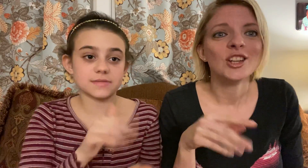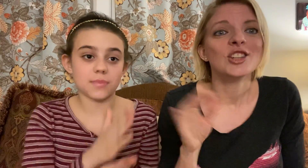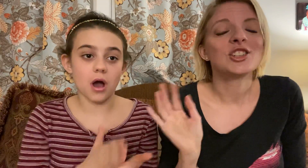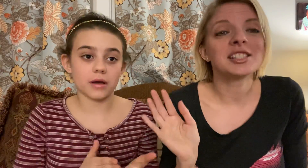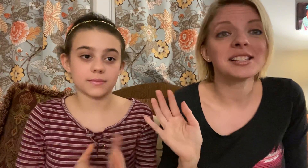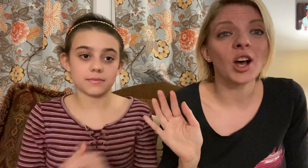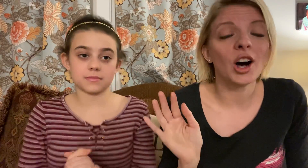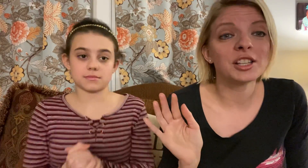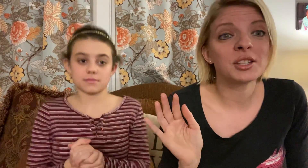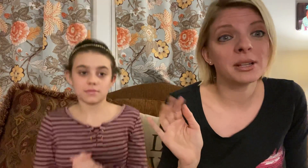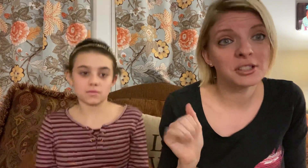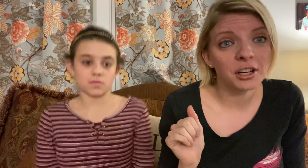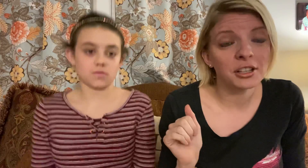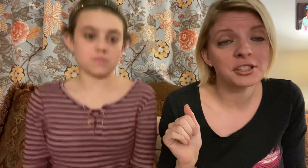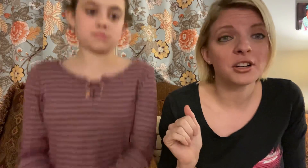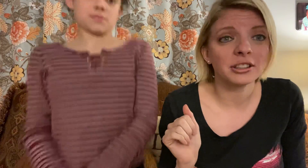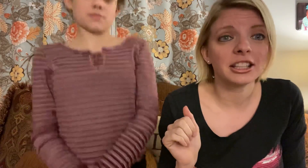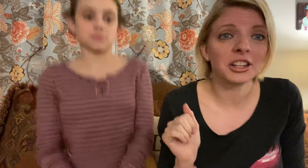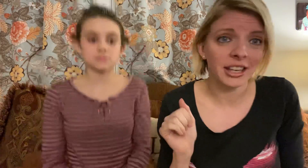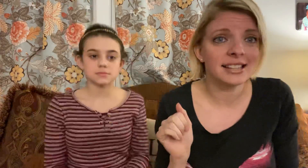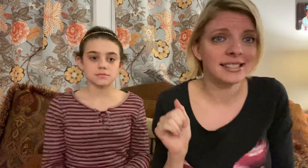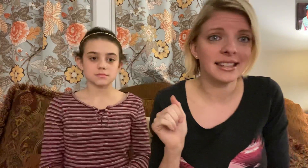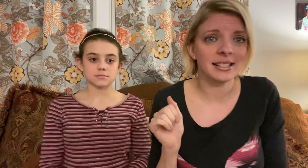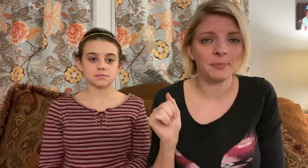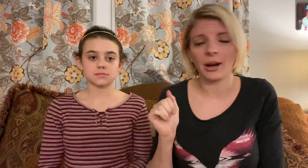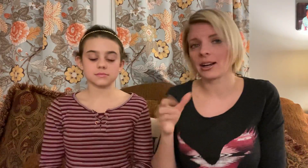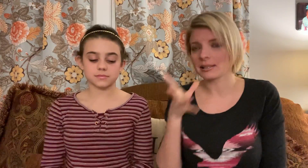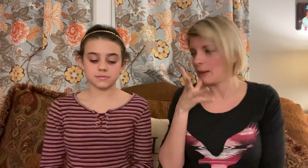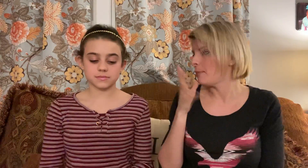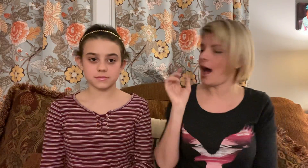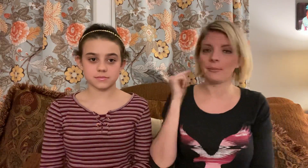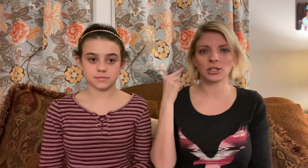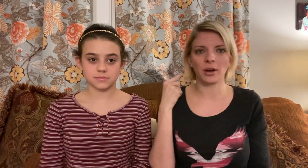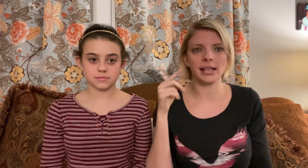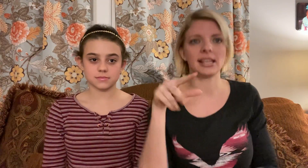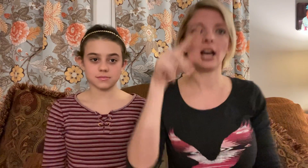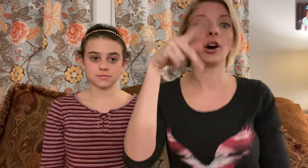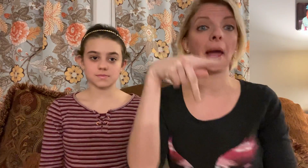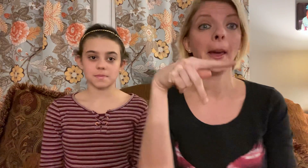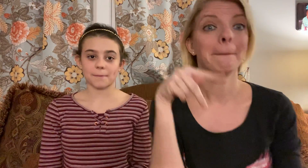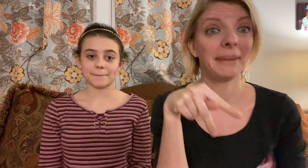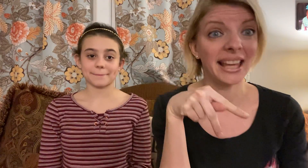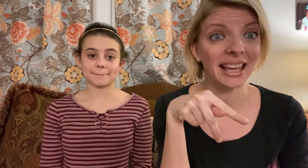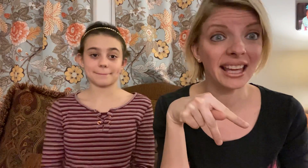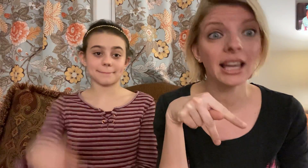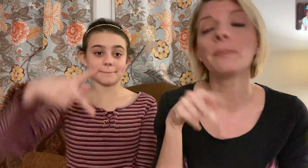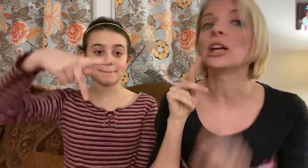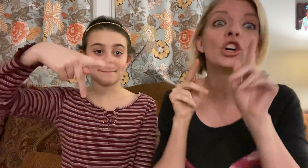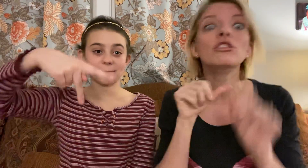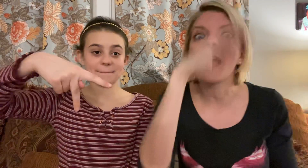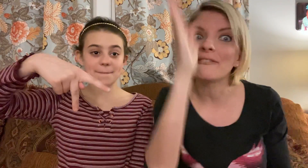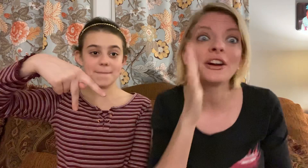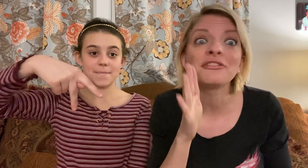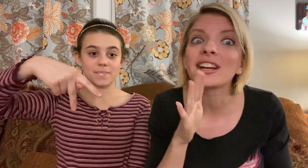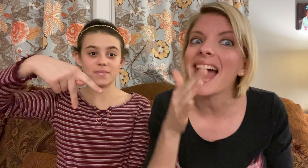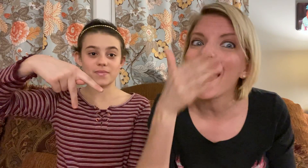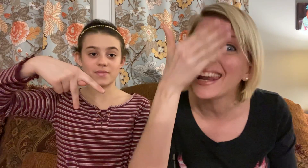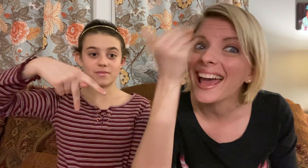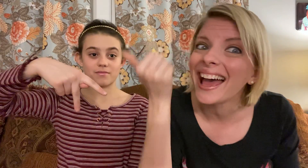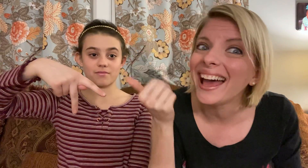She says, also adults, don't let your kids see this part because my mom is crazy. Okay, P, but you'll never forget it.